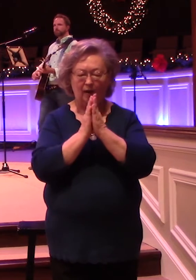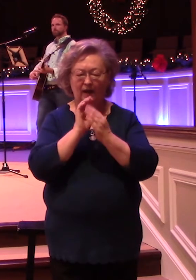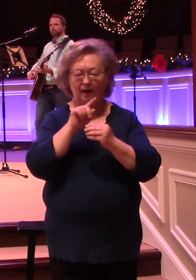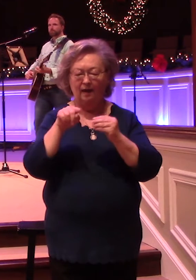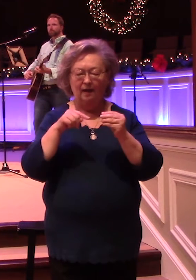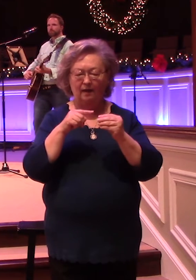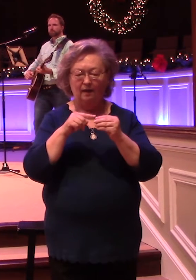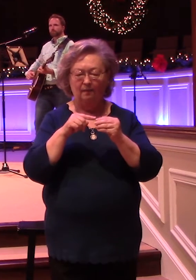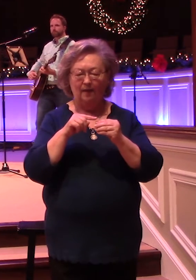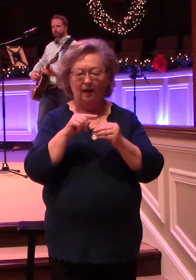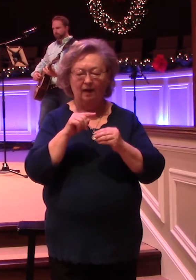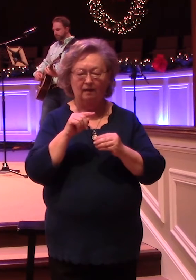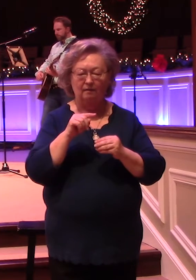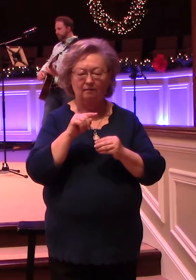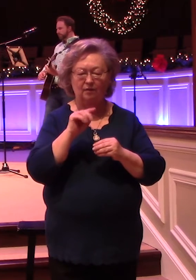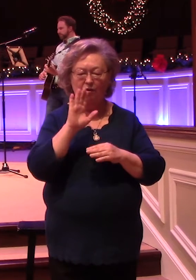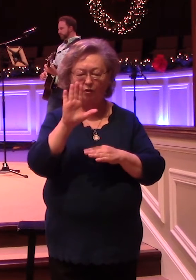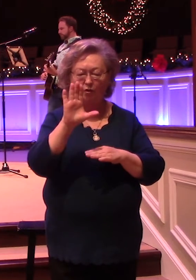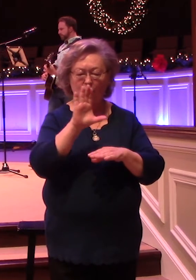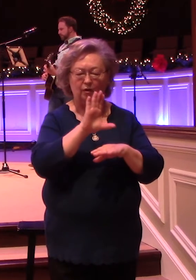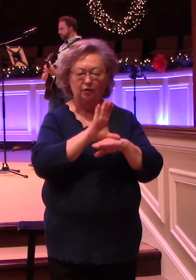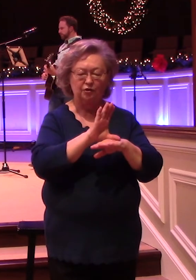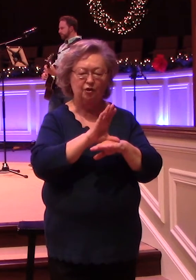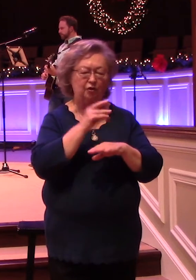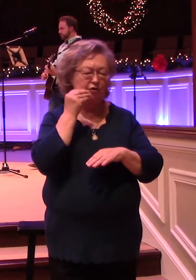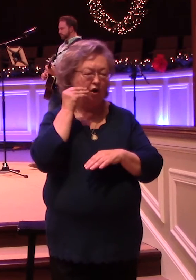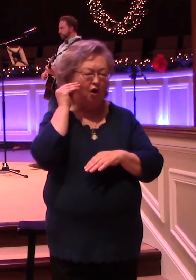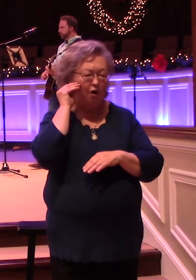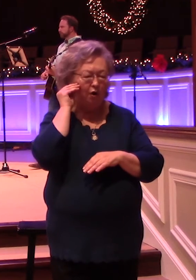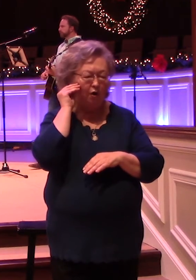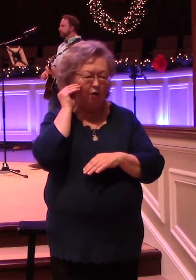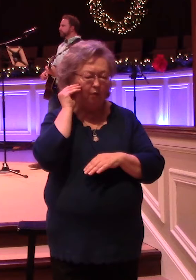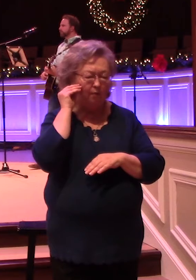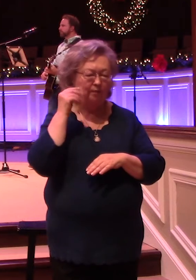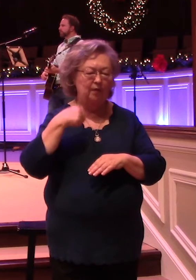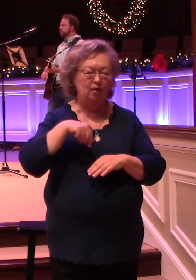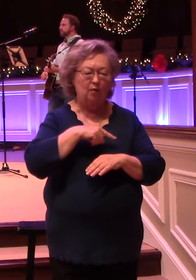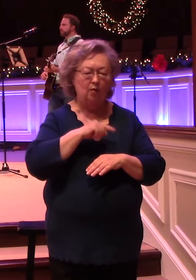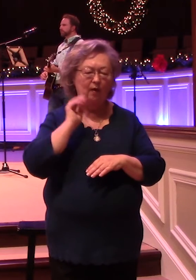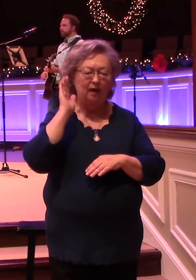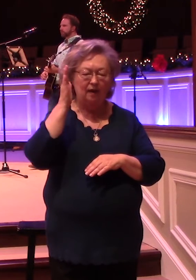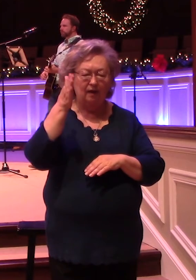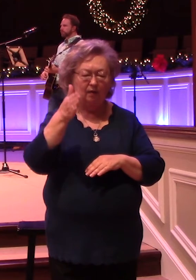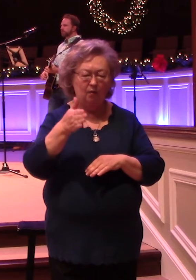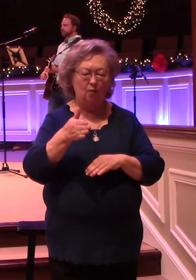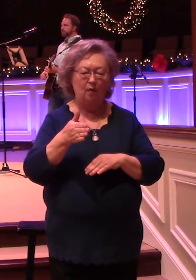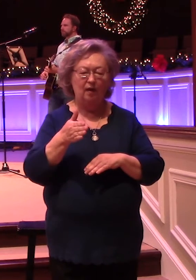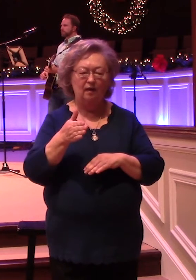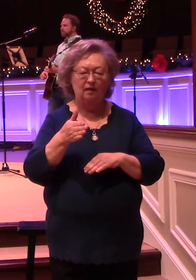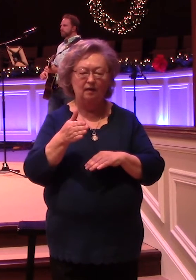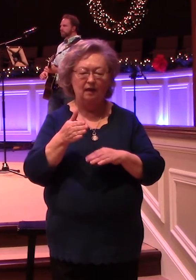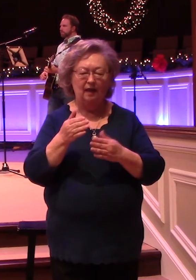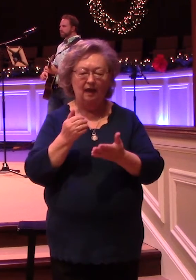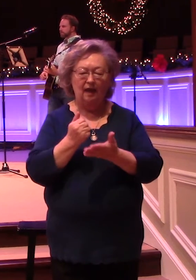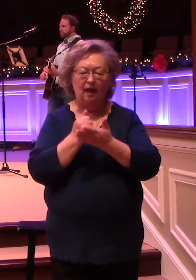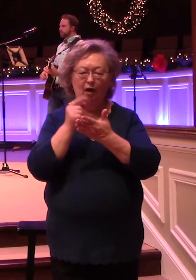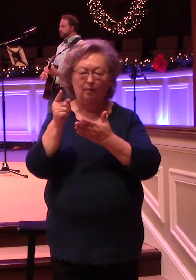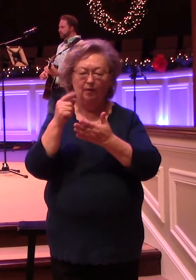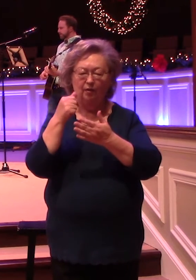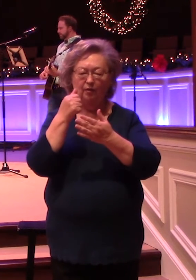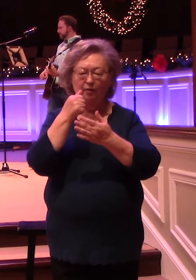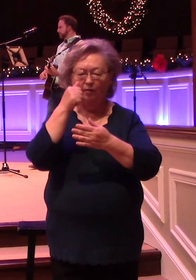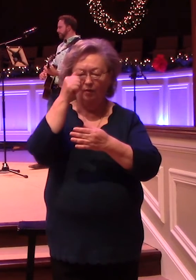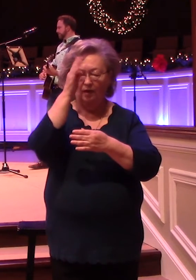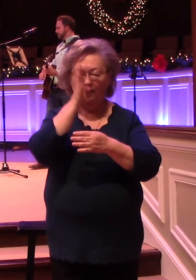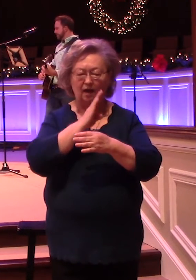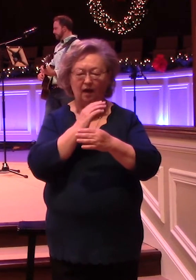as never before. And we will love you in Christ Jesus. And we'll call you to love us as we love